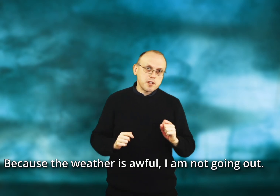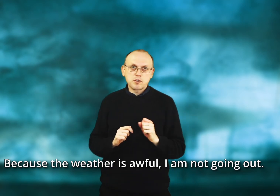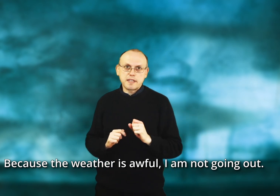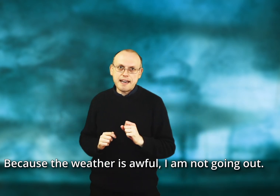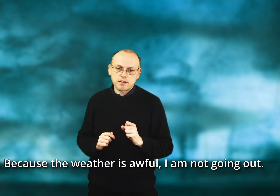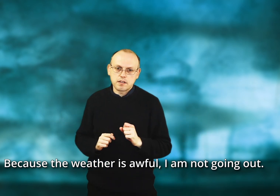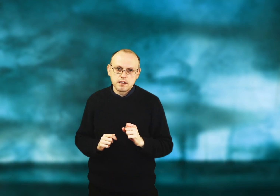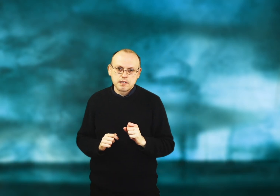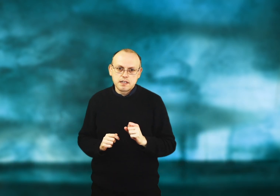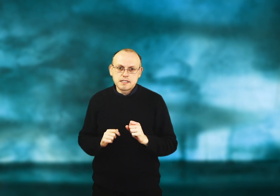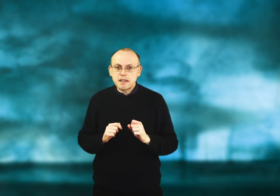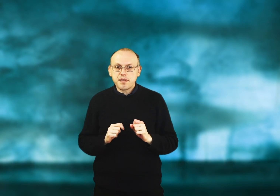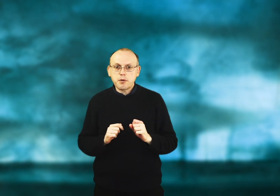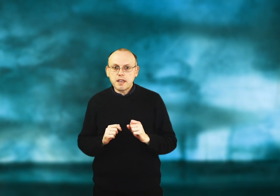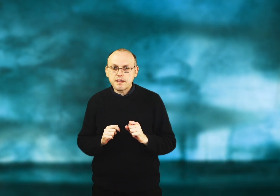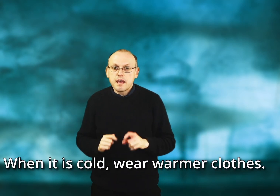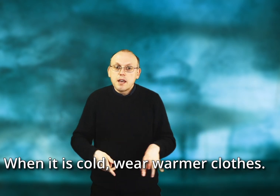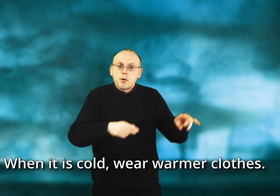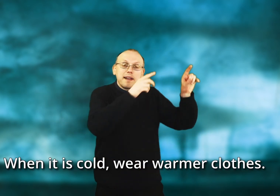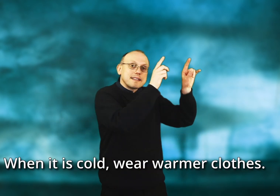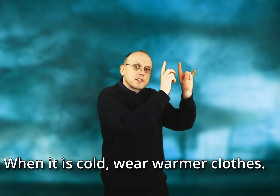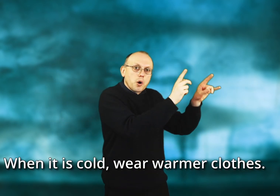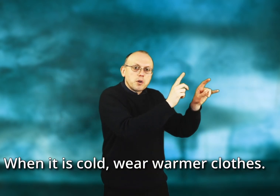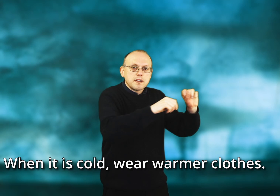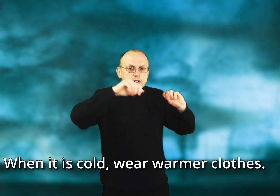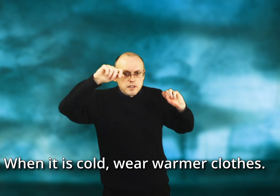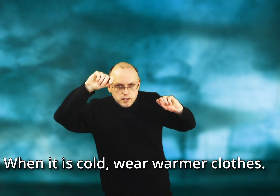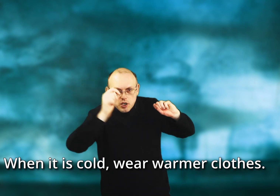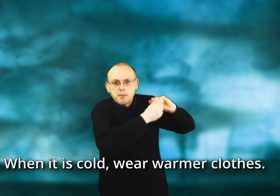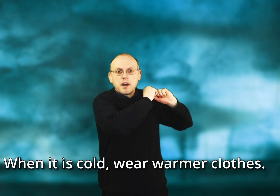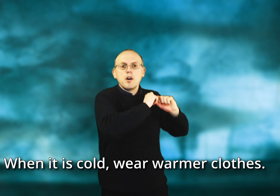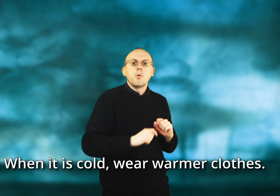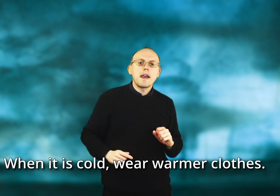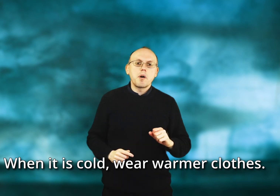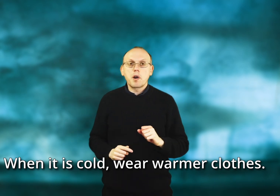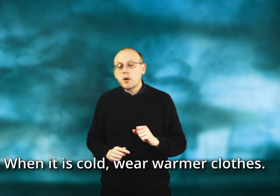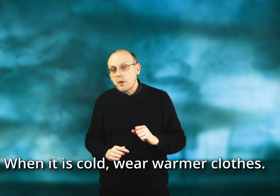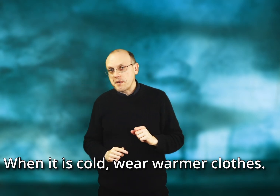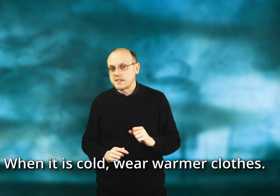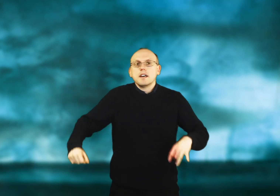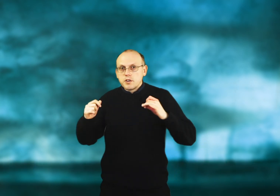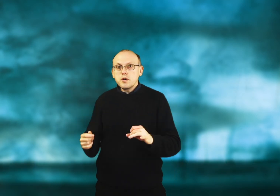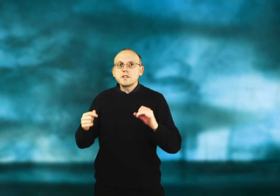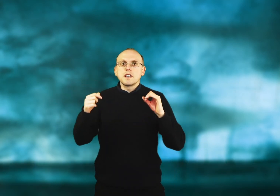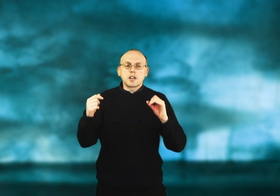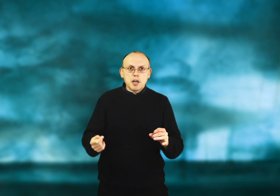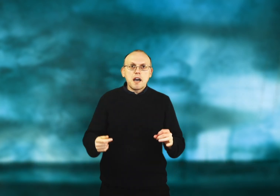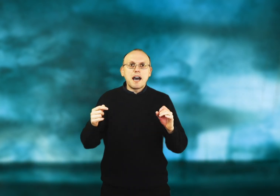going out. Same thing with when it is cold, comma. Wear warmer clothes. Use a comma after